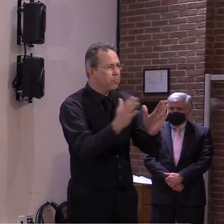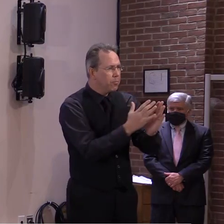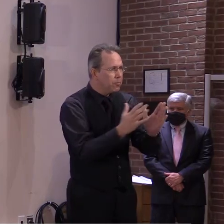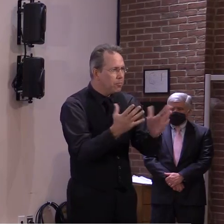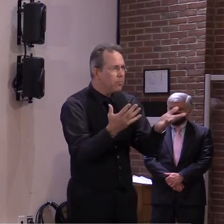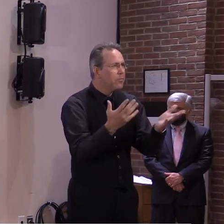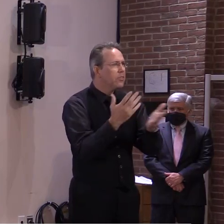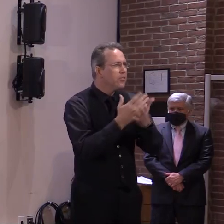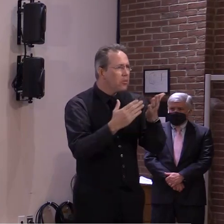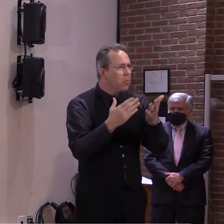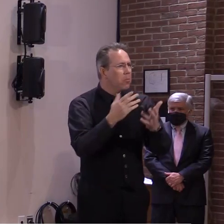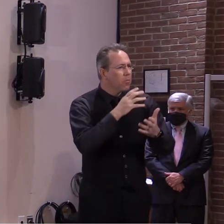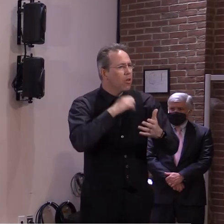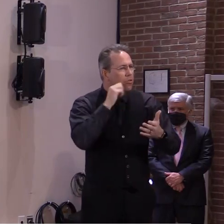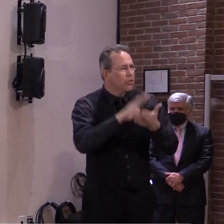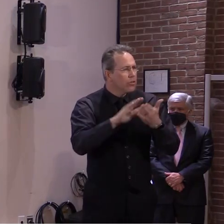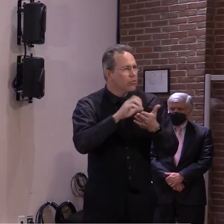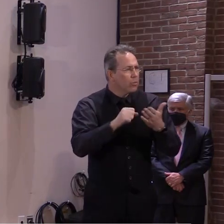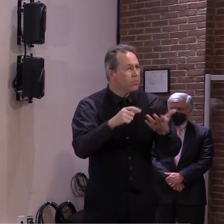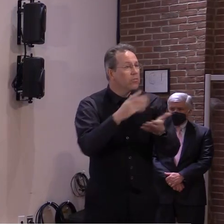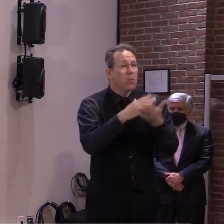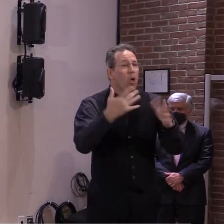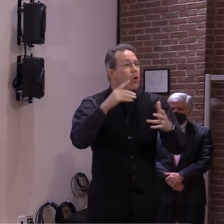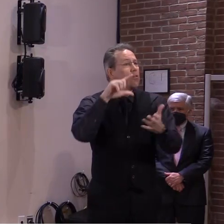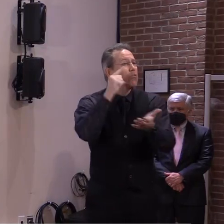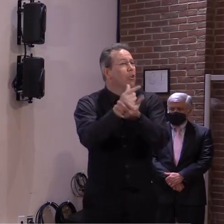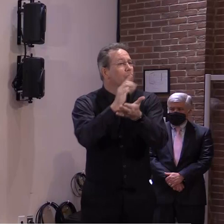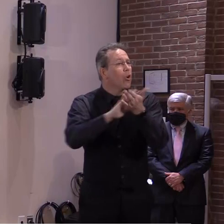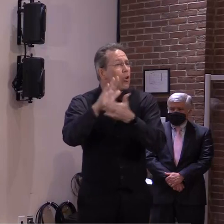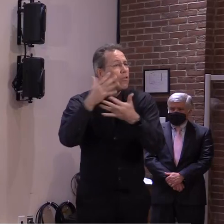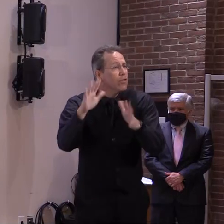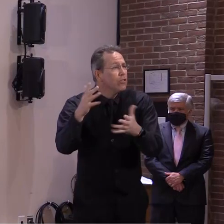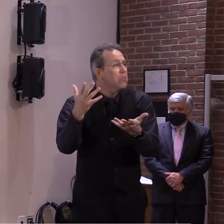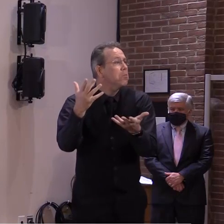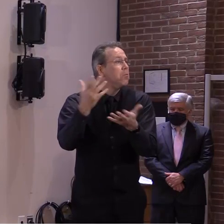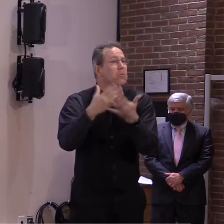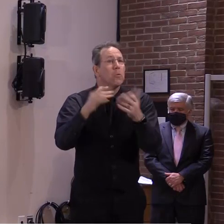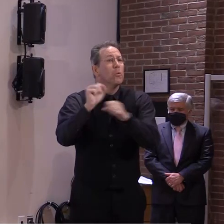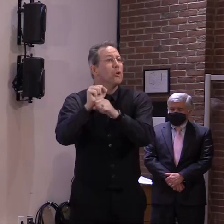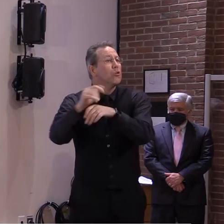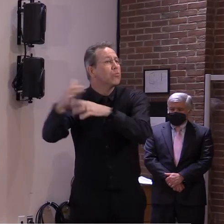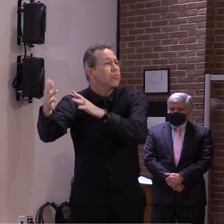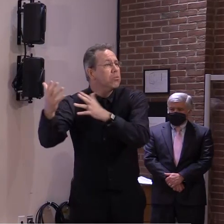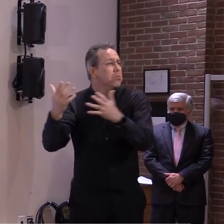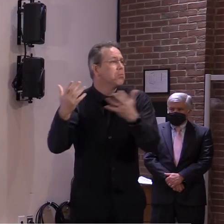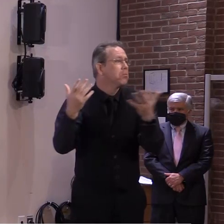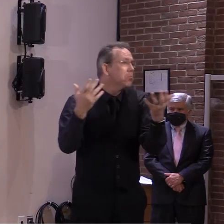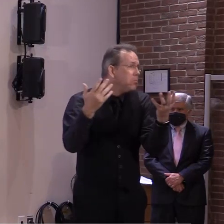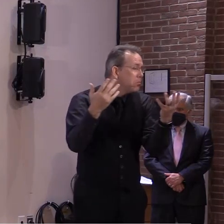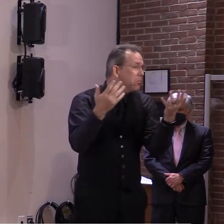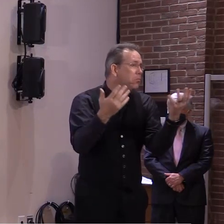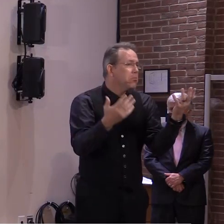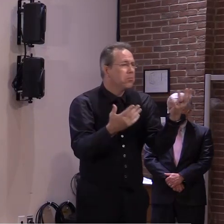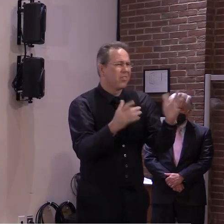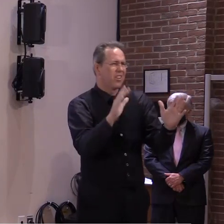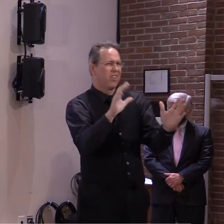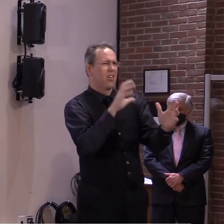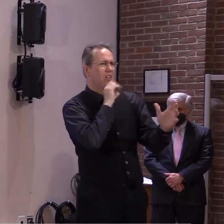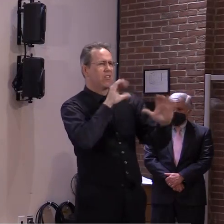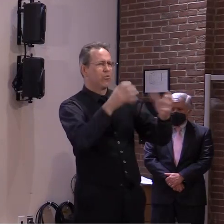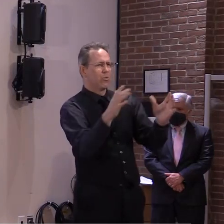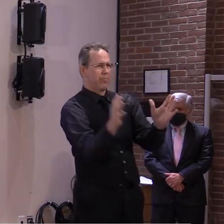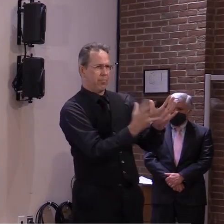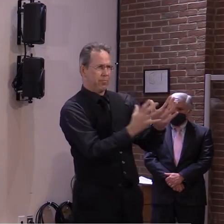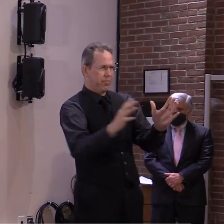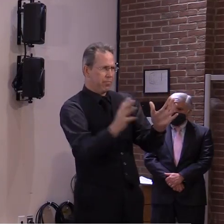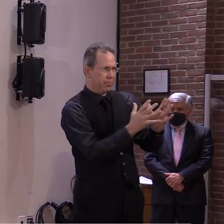out of college or never went to college but are in the workforce either way. And it's a socially more active